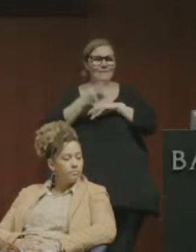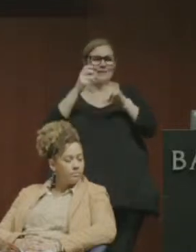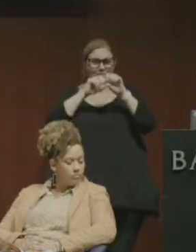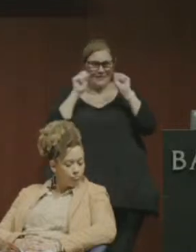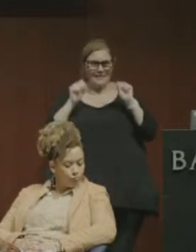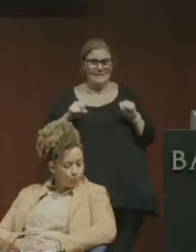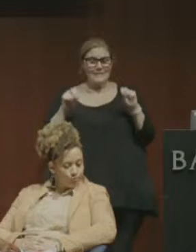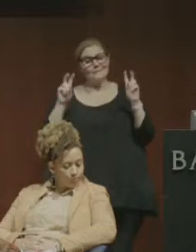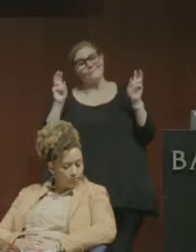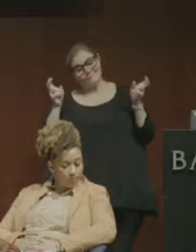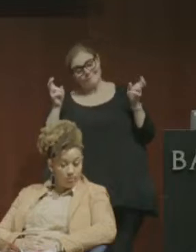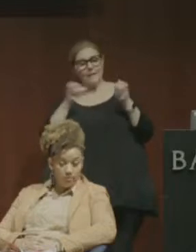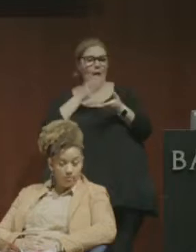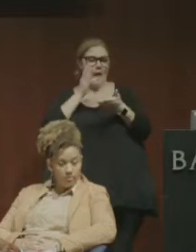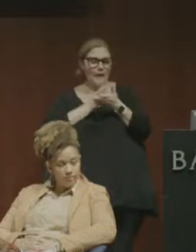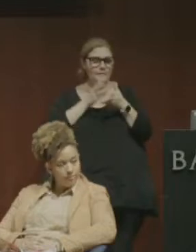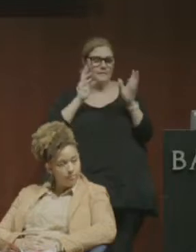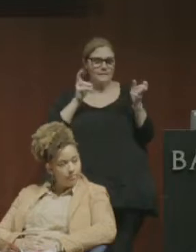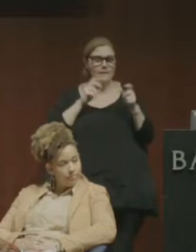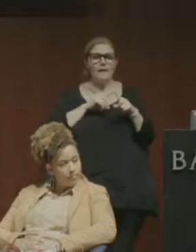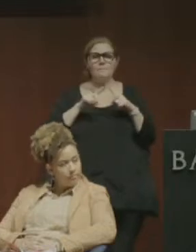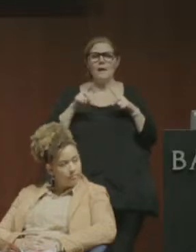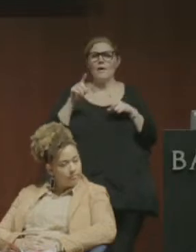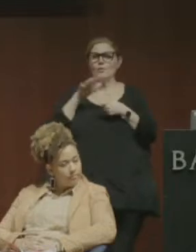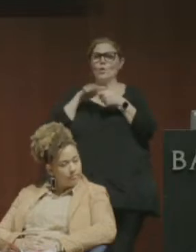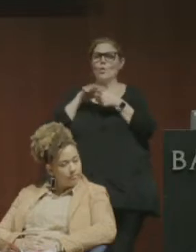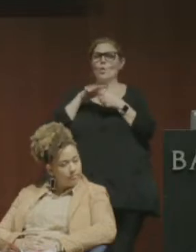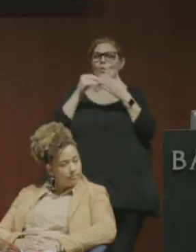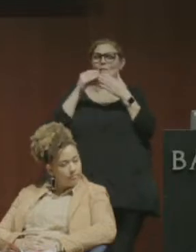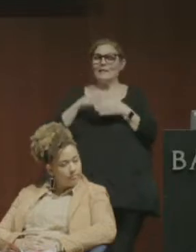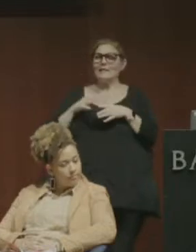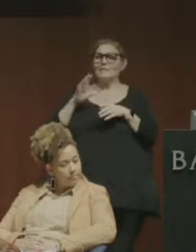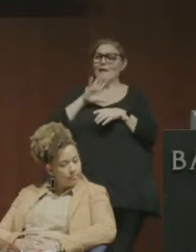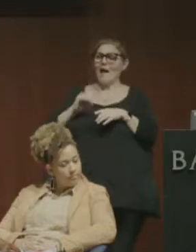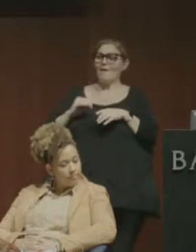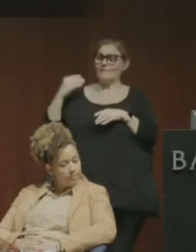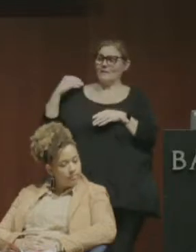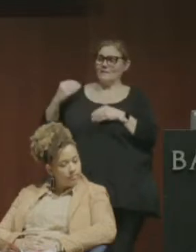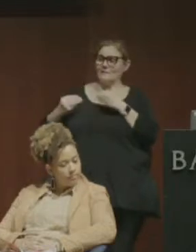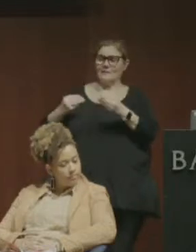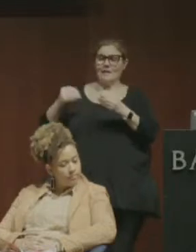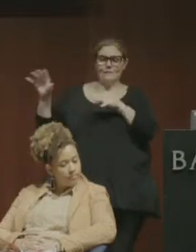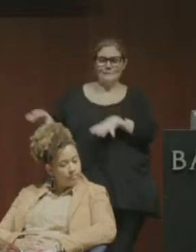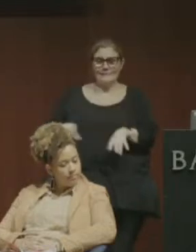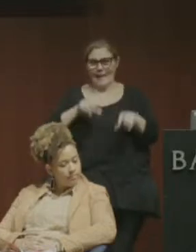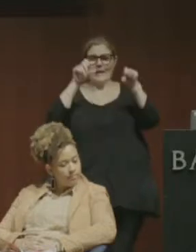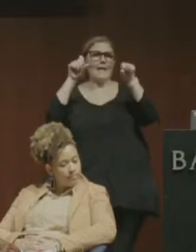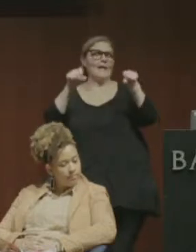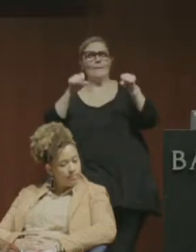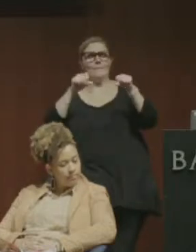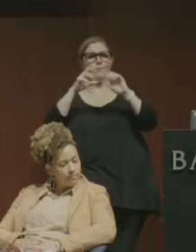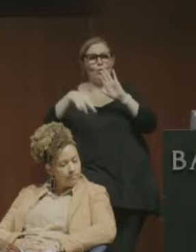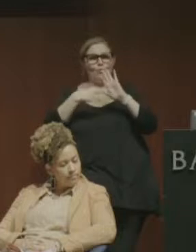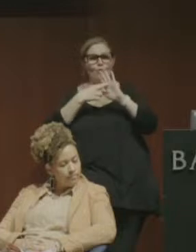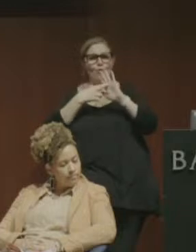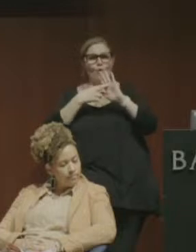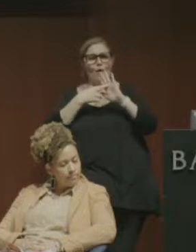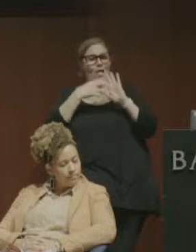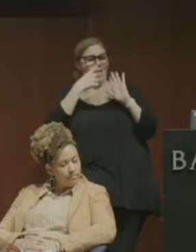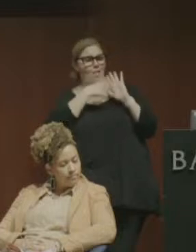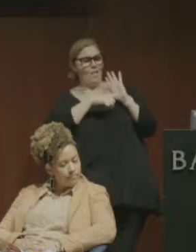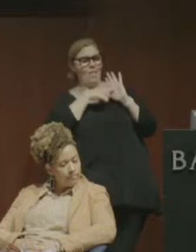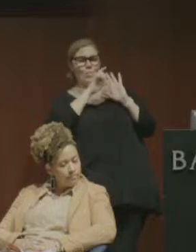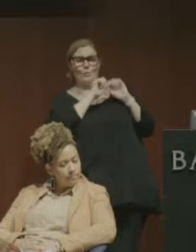systems ostensibly ended, the local leaders of African descent who have taken up the mantle and who have critiqued